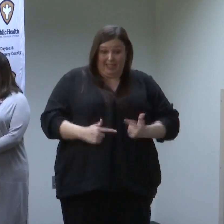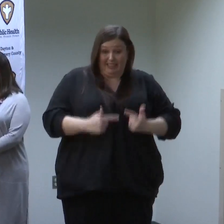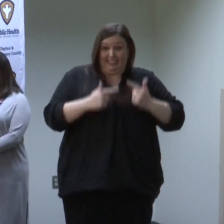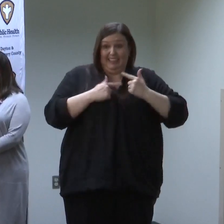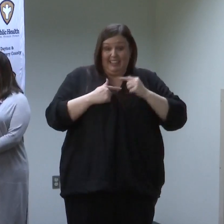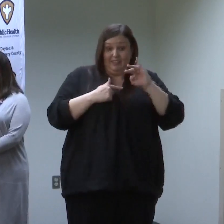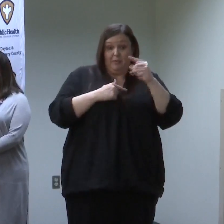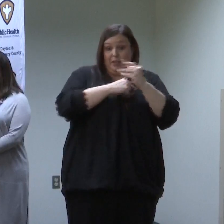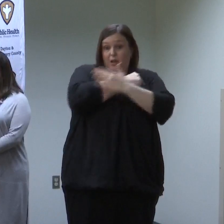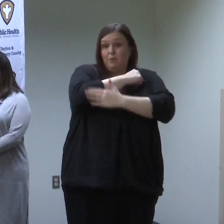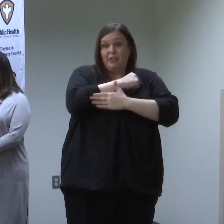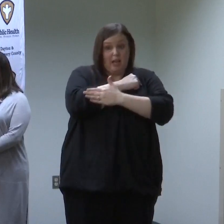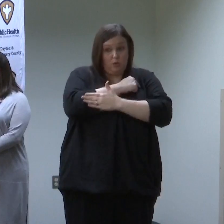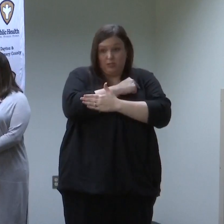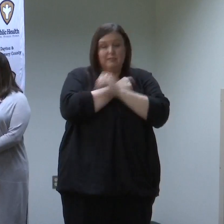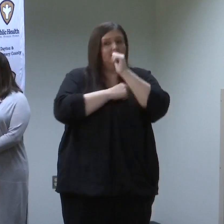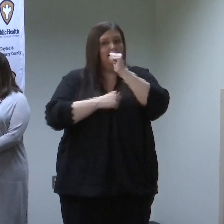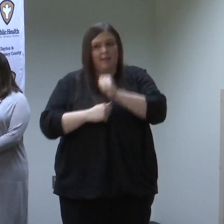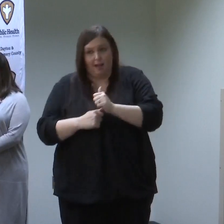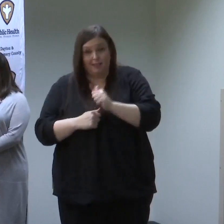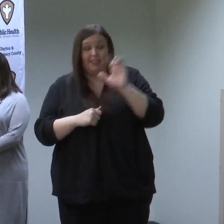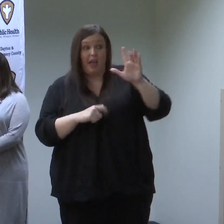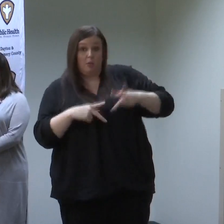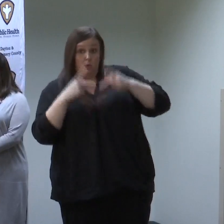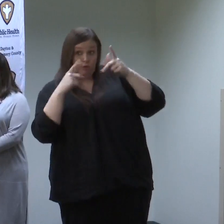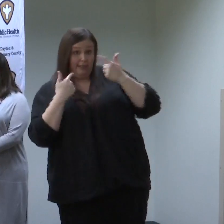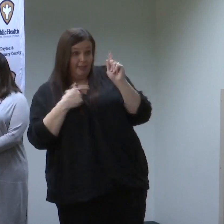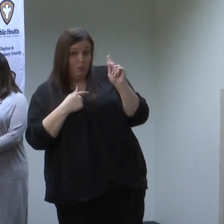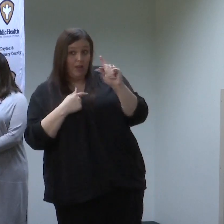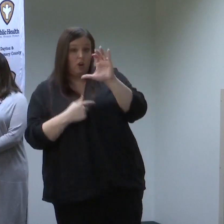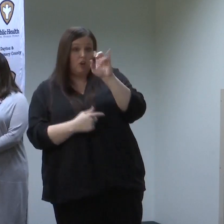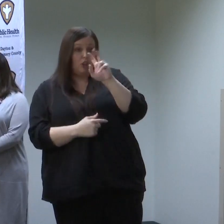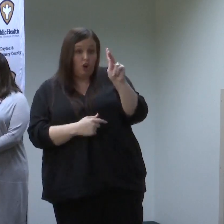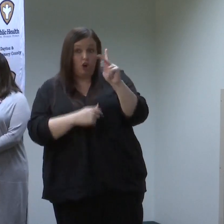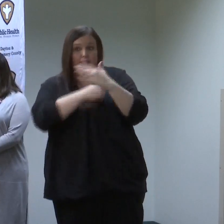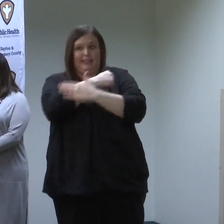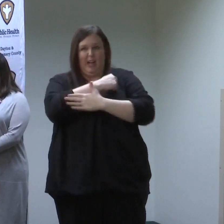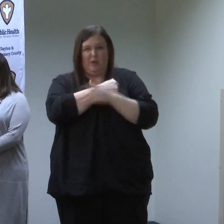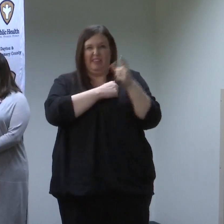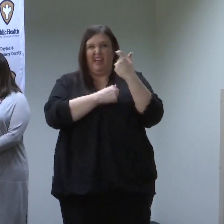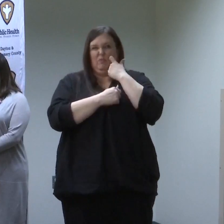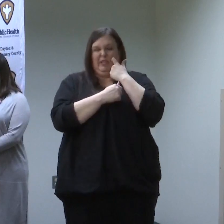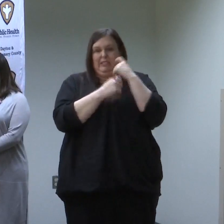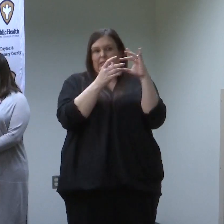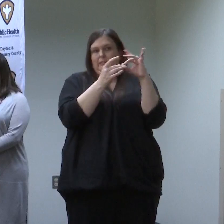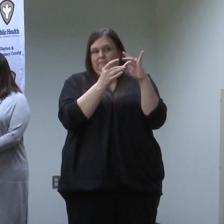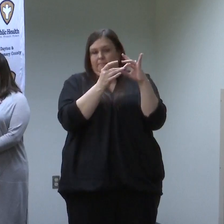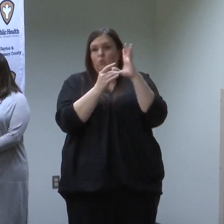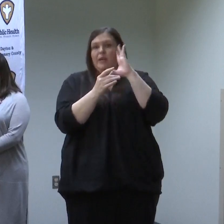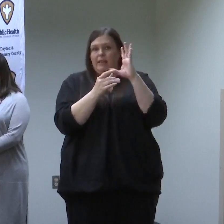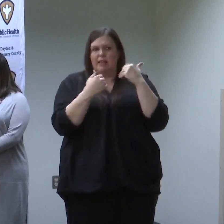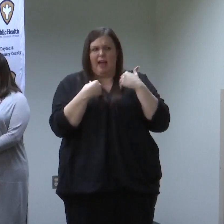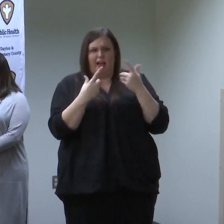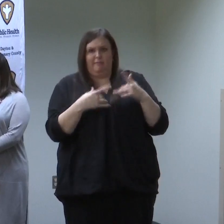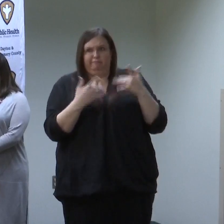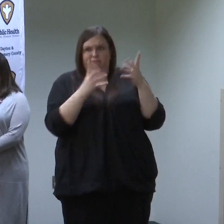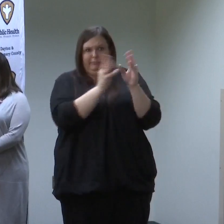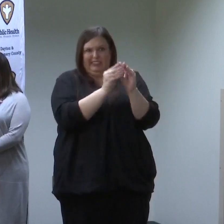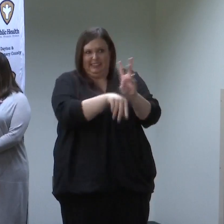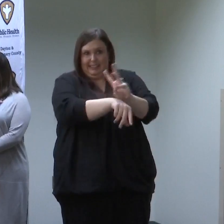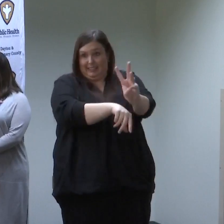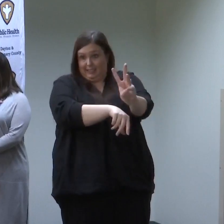the responsibility really falls to Clark County, which, as I understand, just had a press release and is going to have an event at 6 tonight.